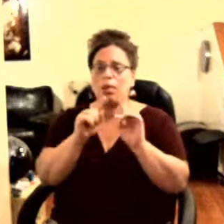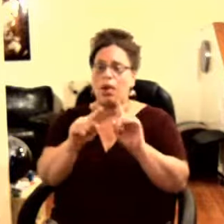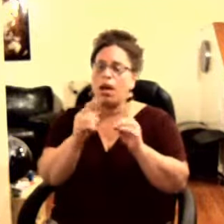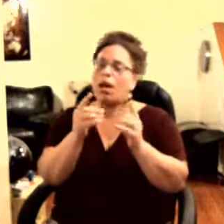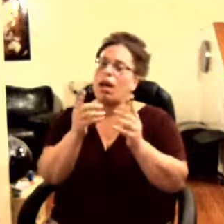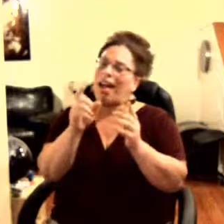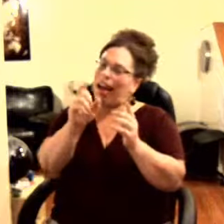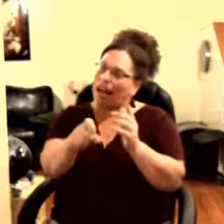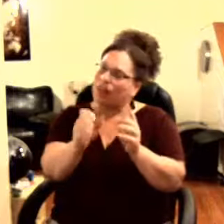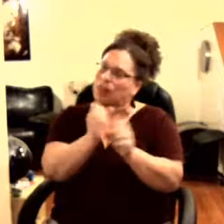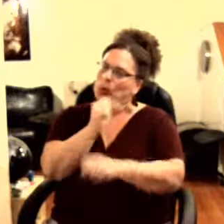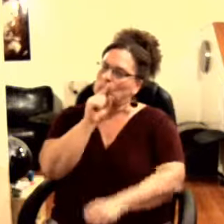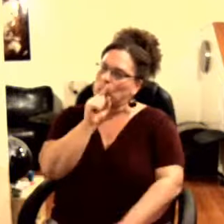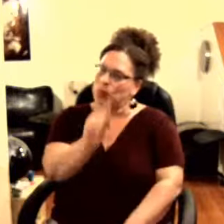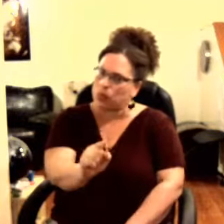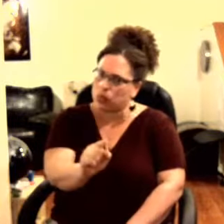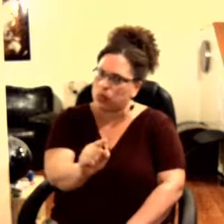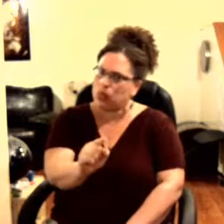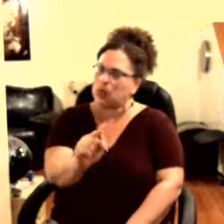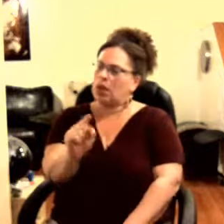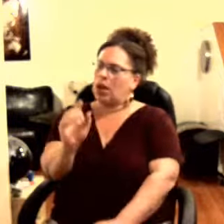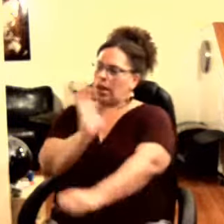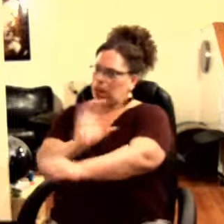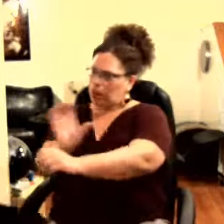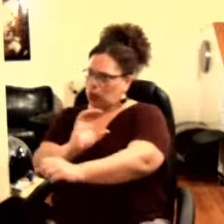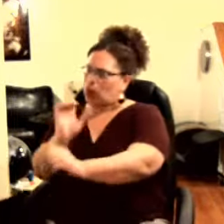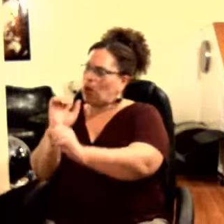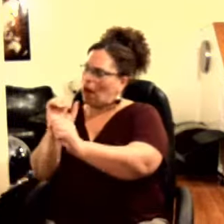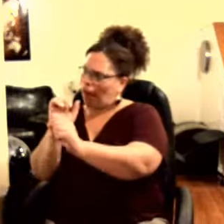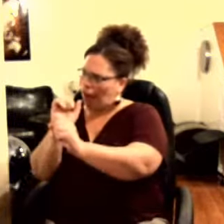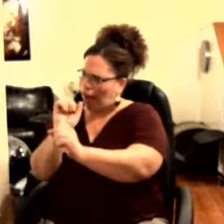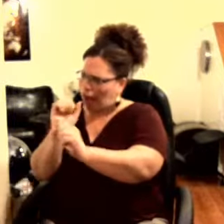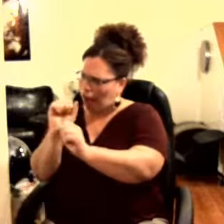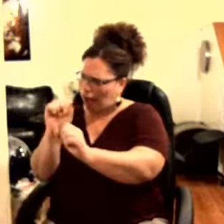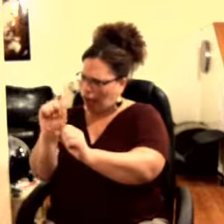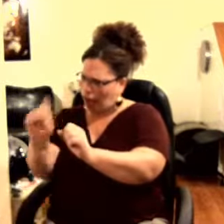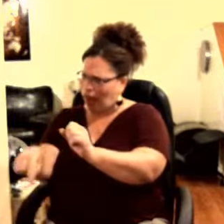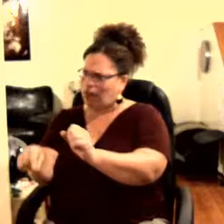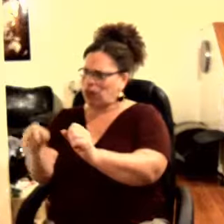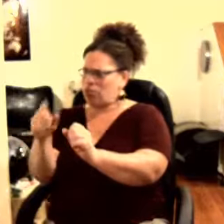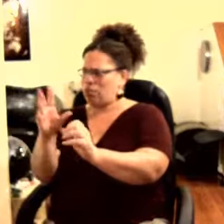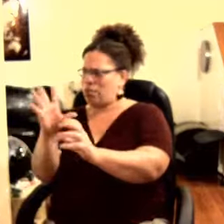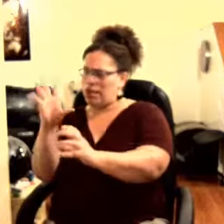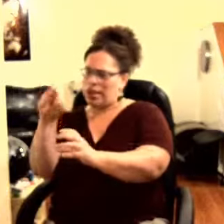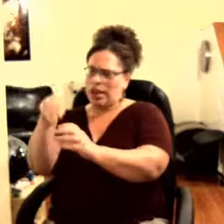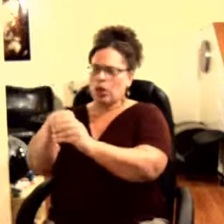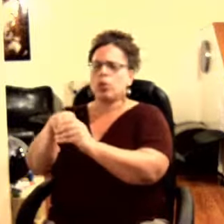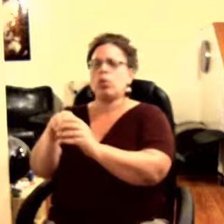that these algorithms have encoded in them a sense of the public life, a sense of civic responsibility. We need you to make